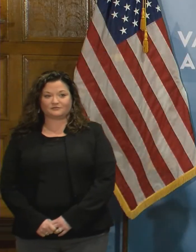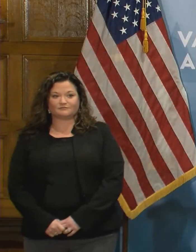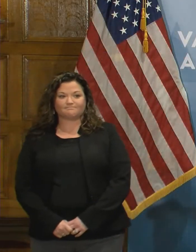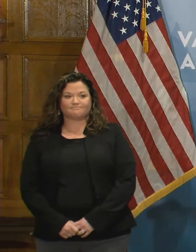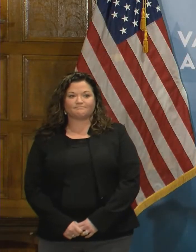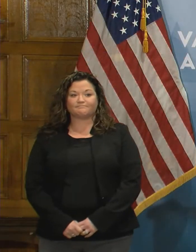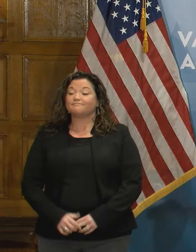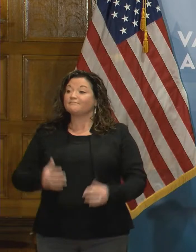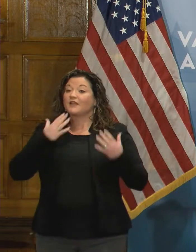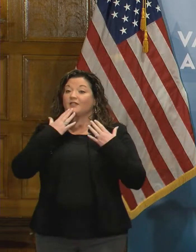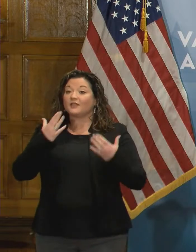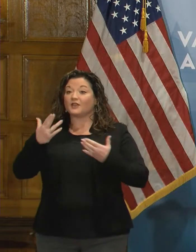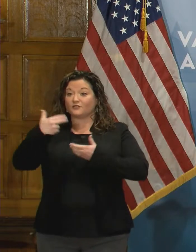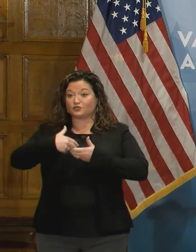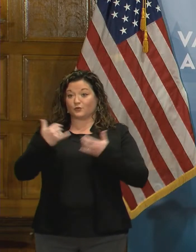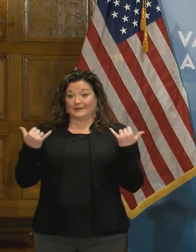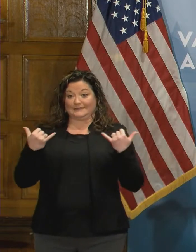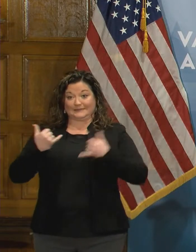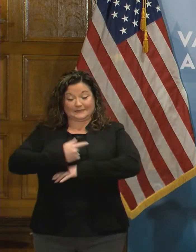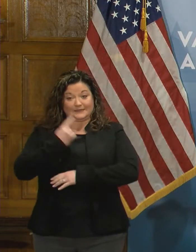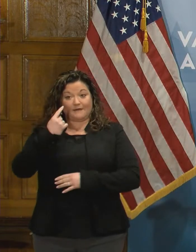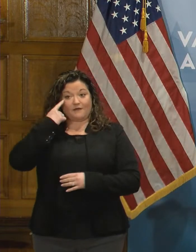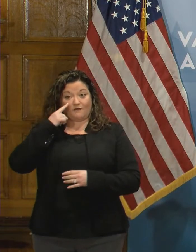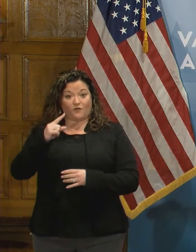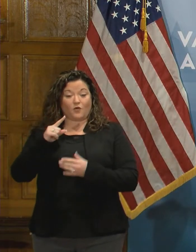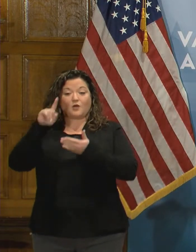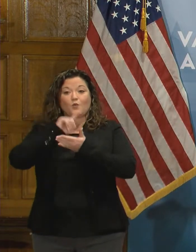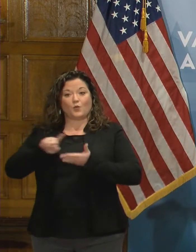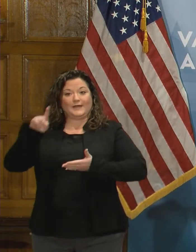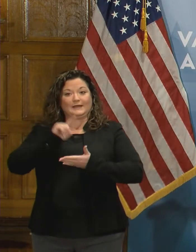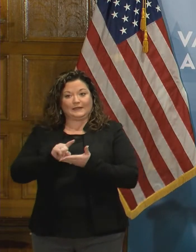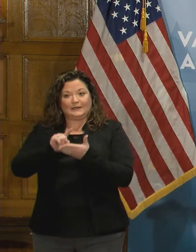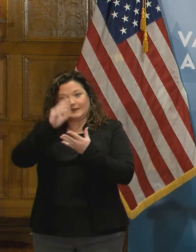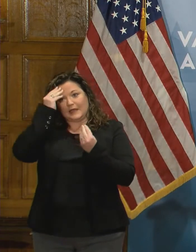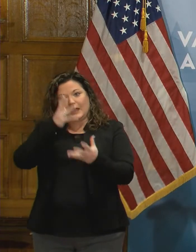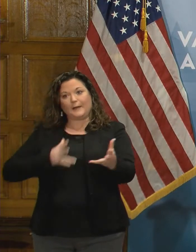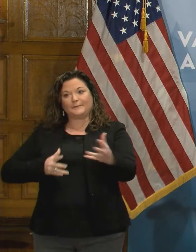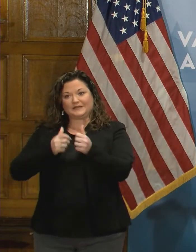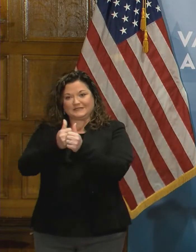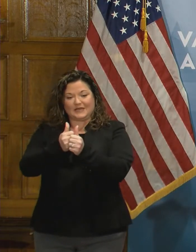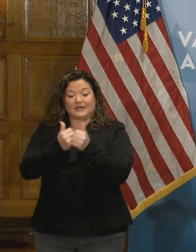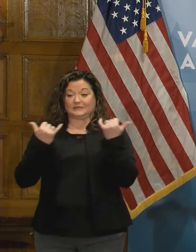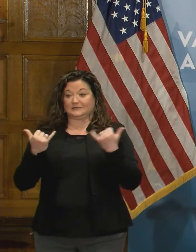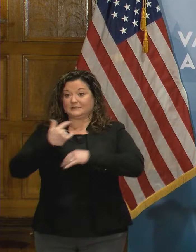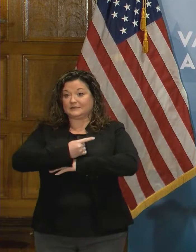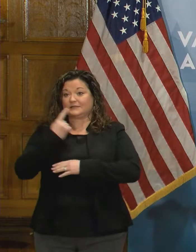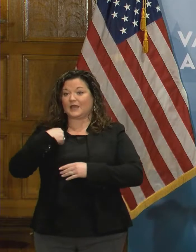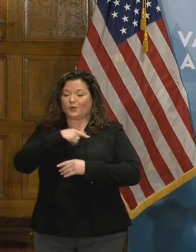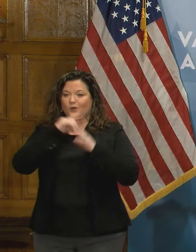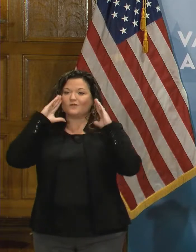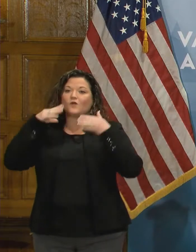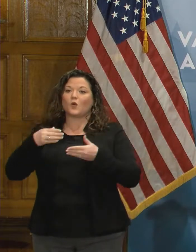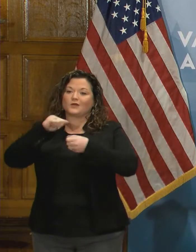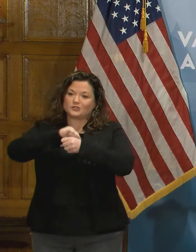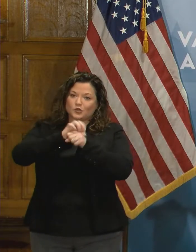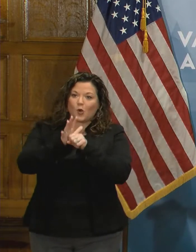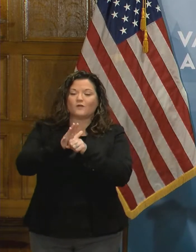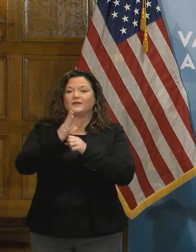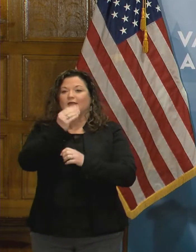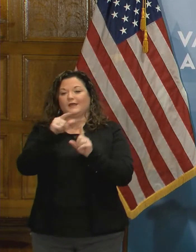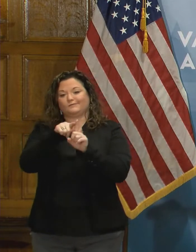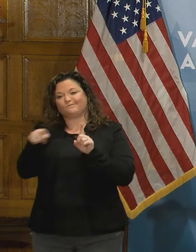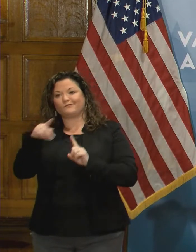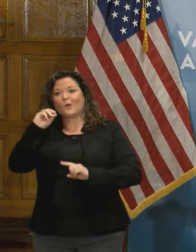Thank you for joining me today for today's weekly update, and we're focused on COVID and Omicron